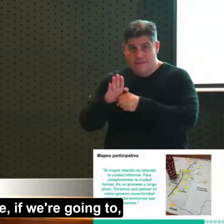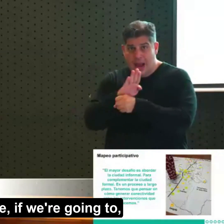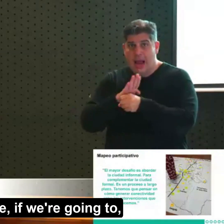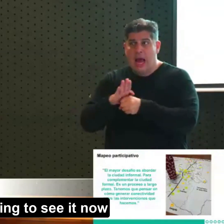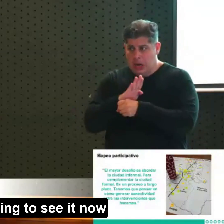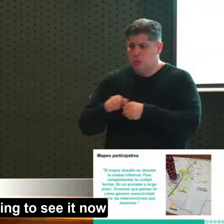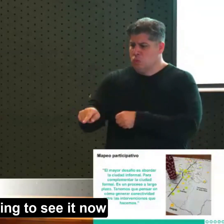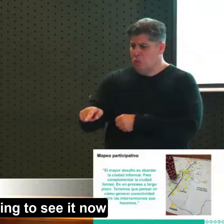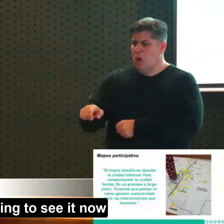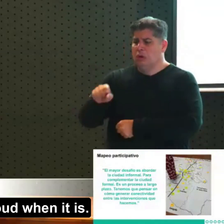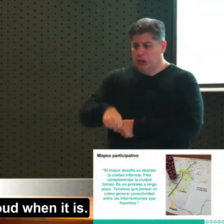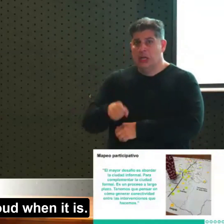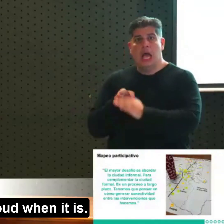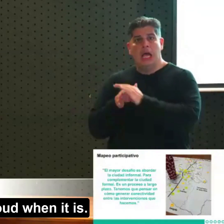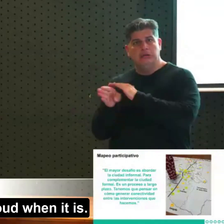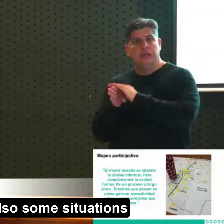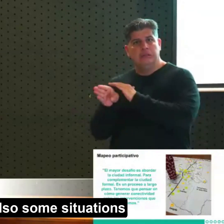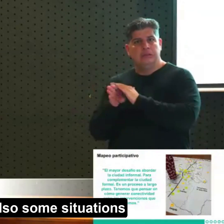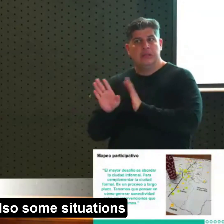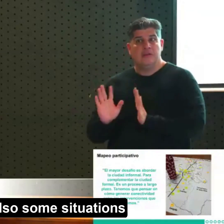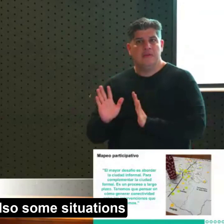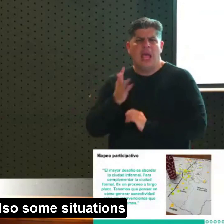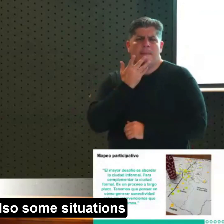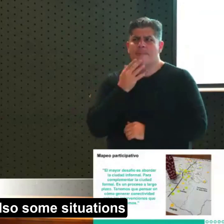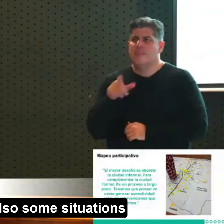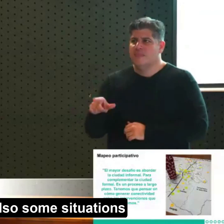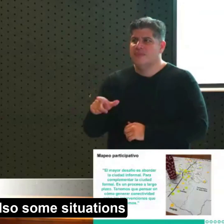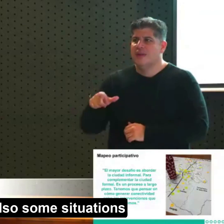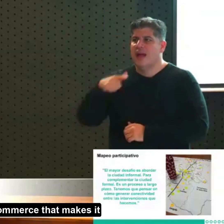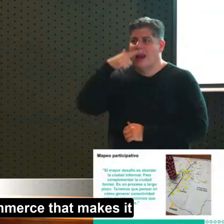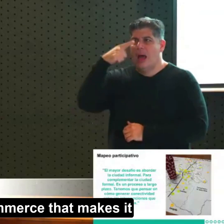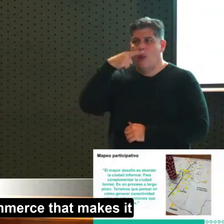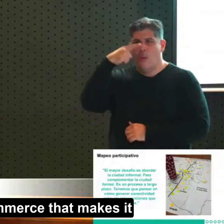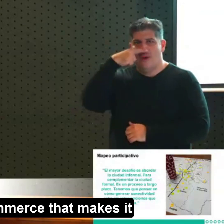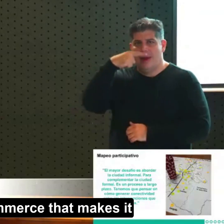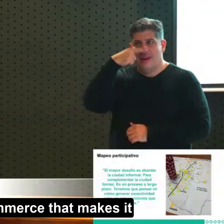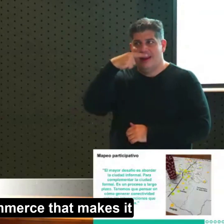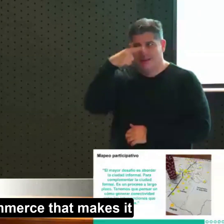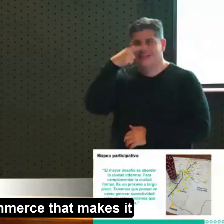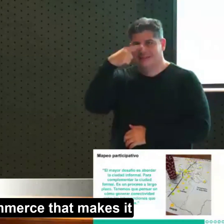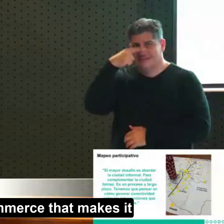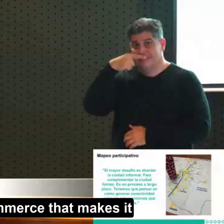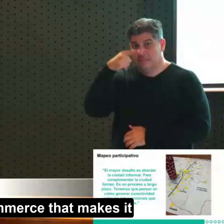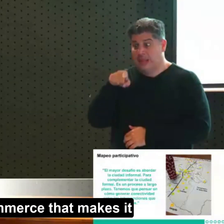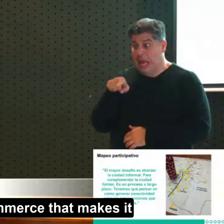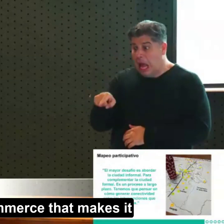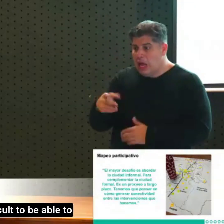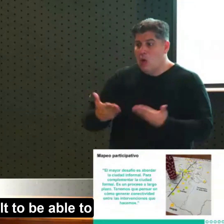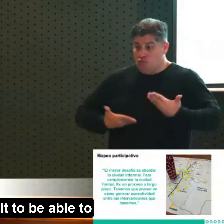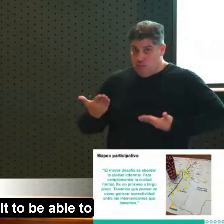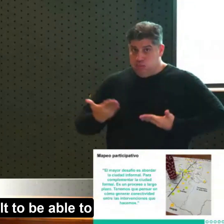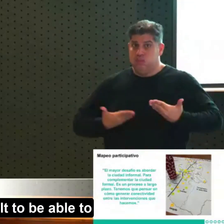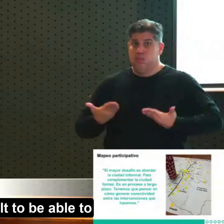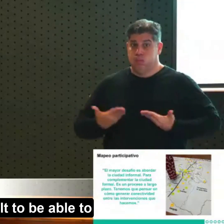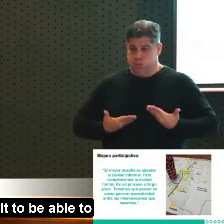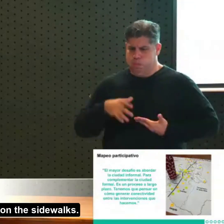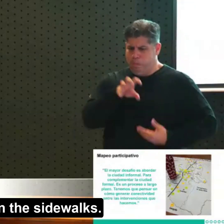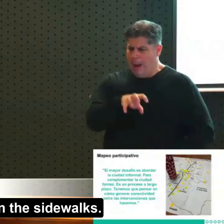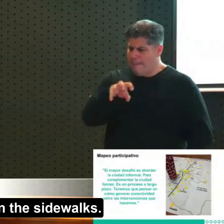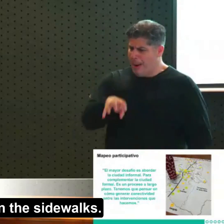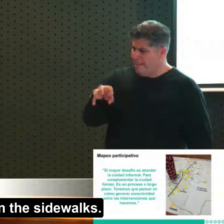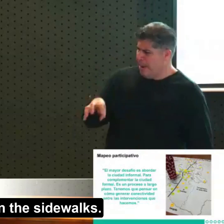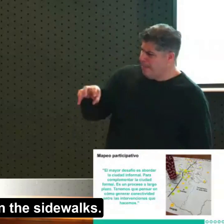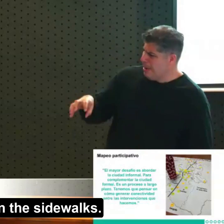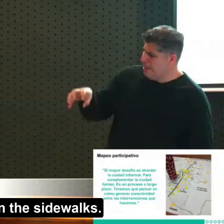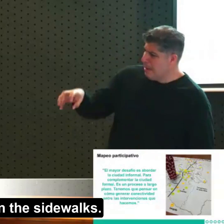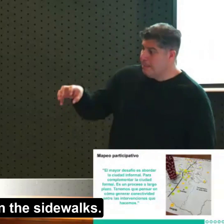example, if we're gonna see it now, like Laureles, there are also some situations such as commerce that makes it difficult to be able to